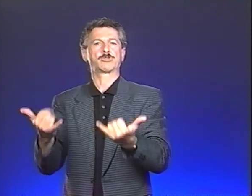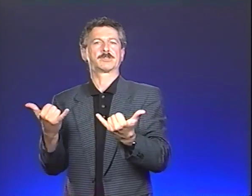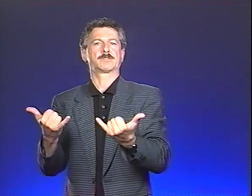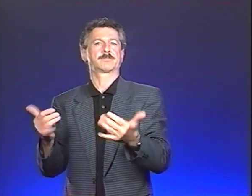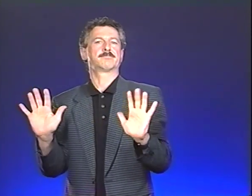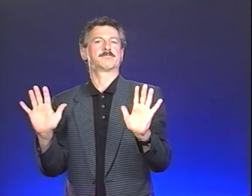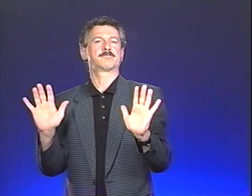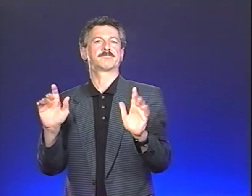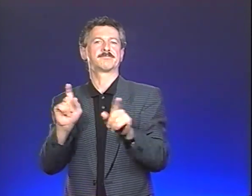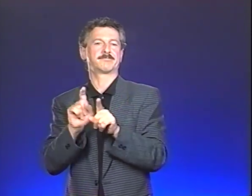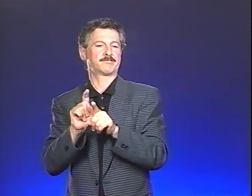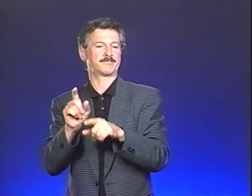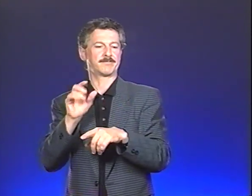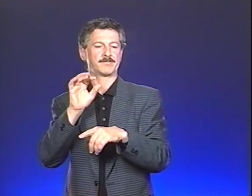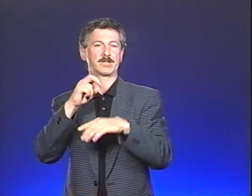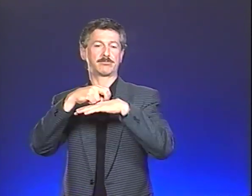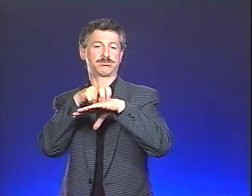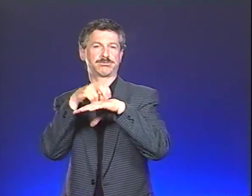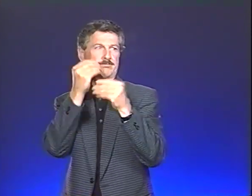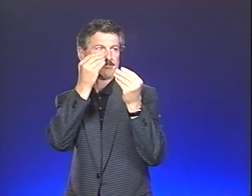talked about are only focused on the here and now.